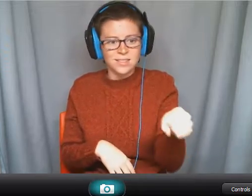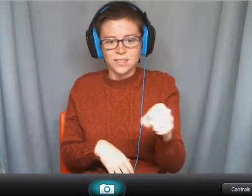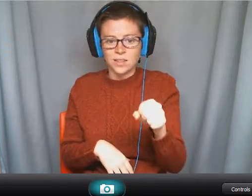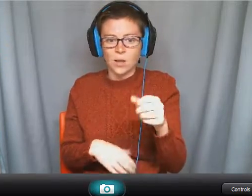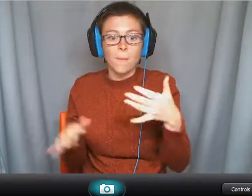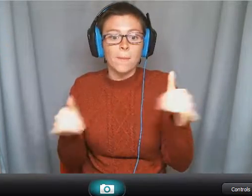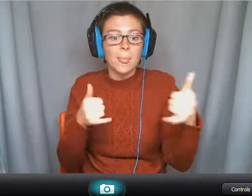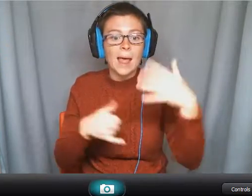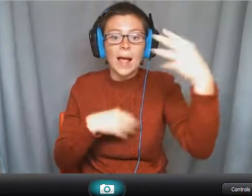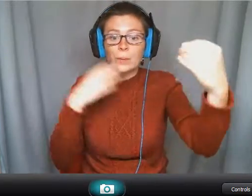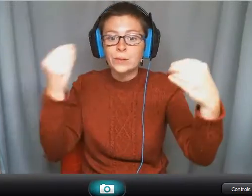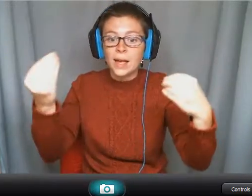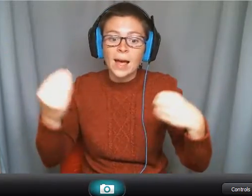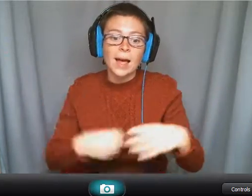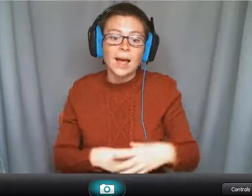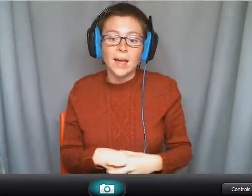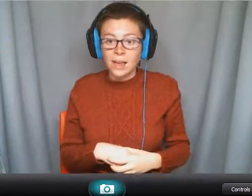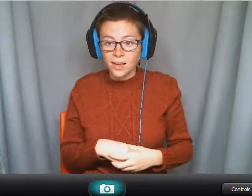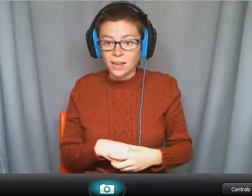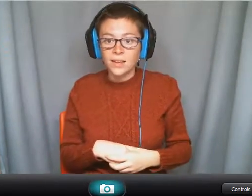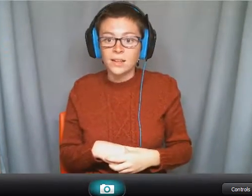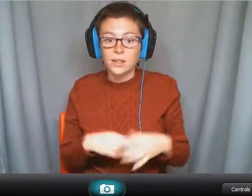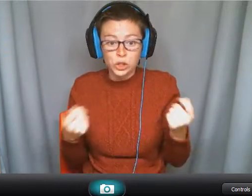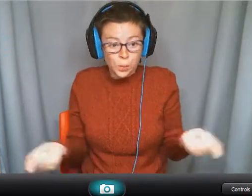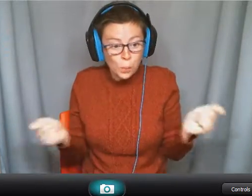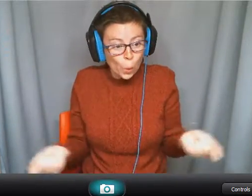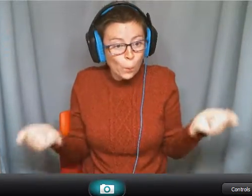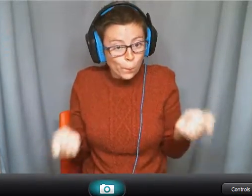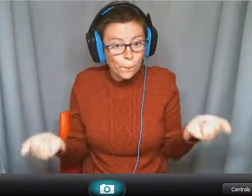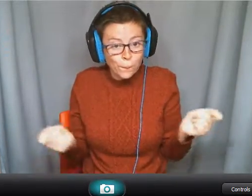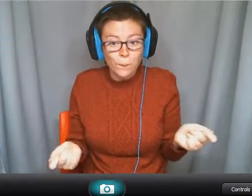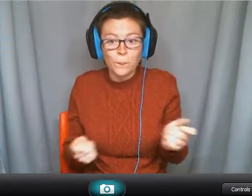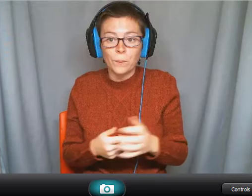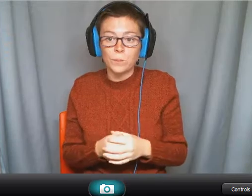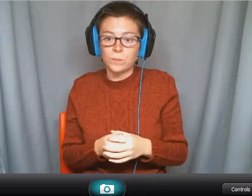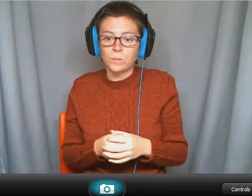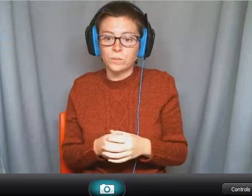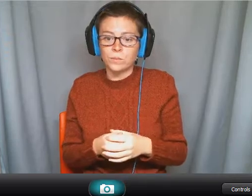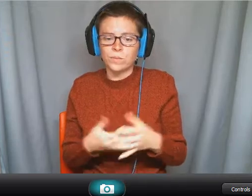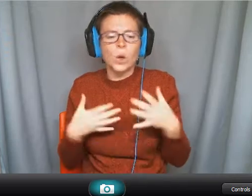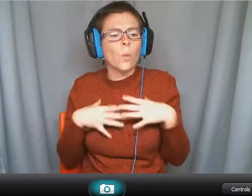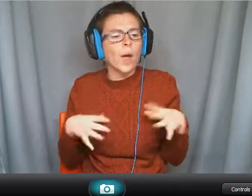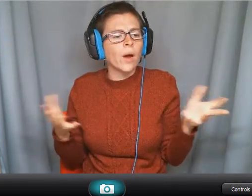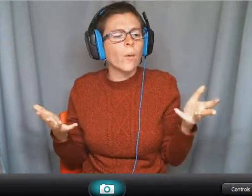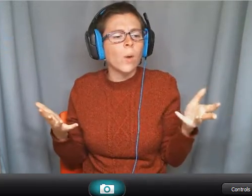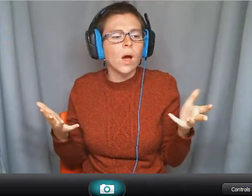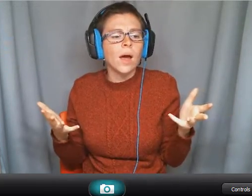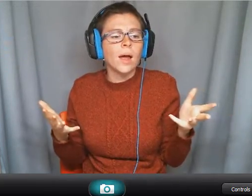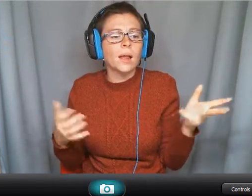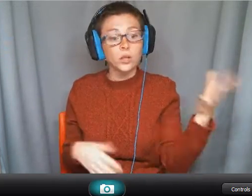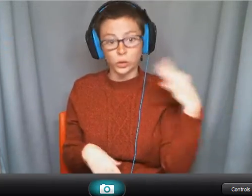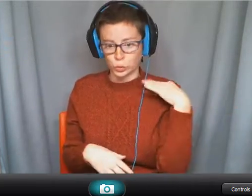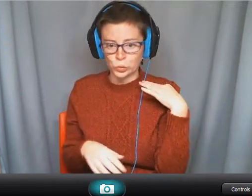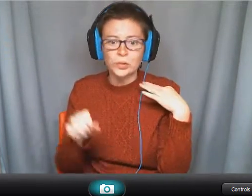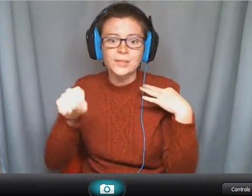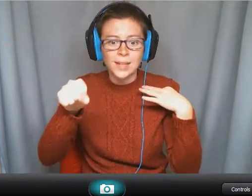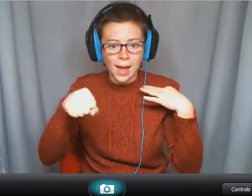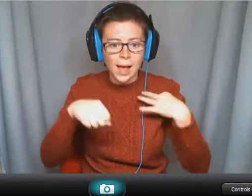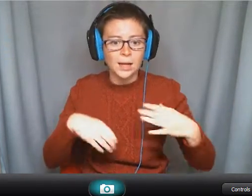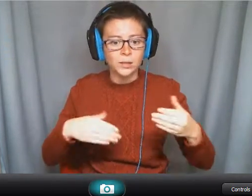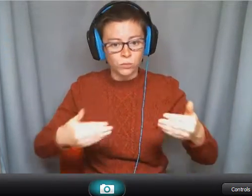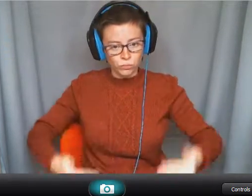rope outside. We wear t-shirts. We wear t-shirts. Yes, and what else do we wear? Shorts. Shorts. We wear t-shirts and